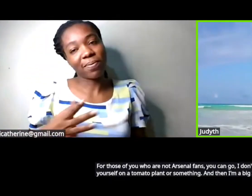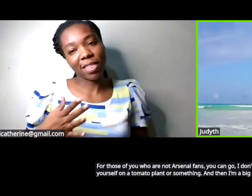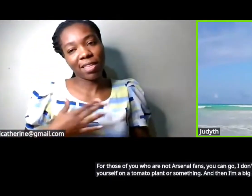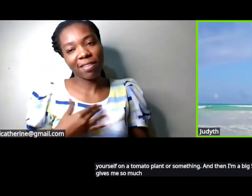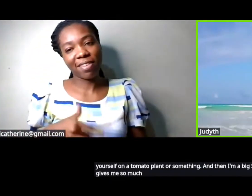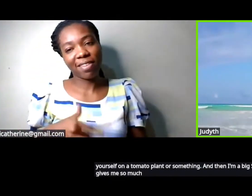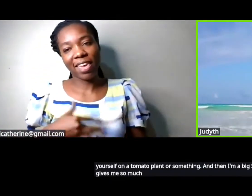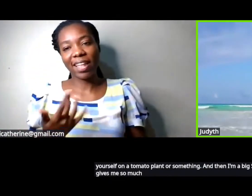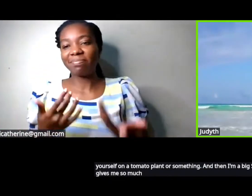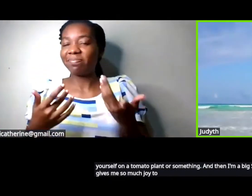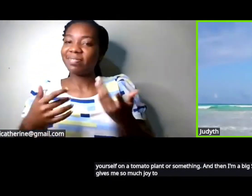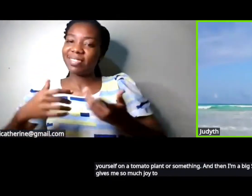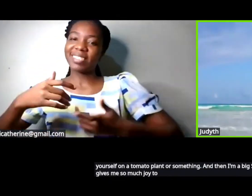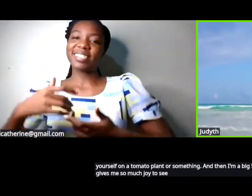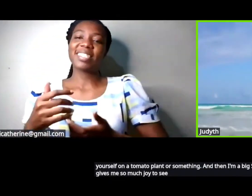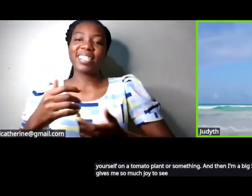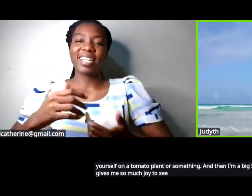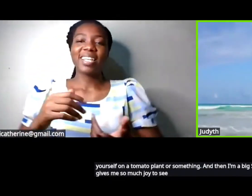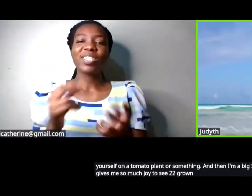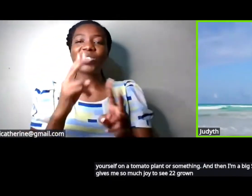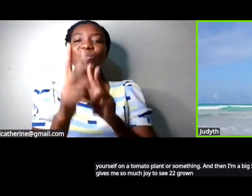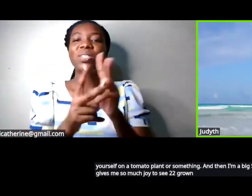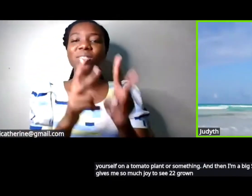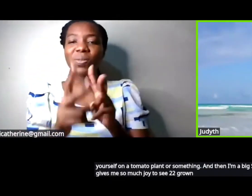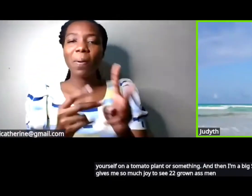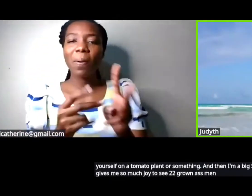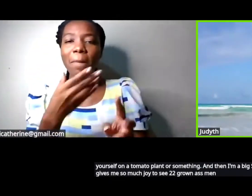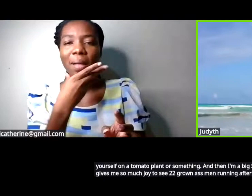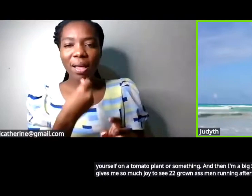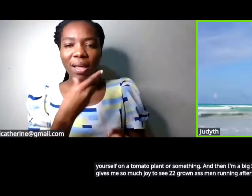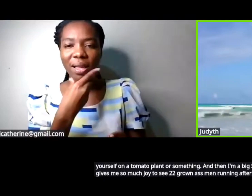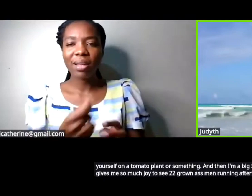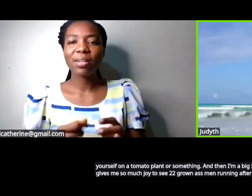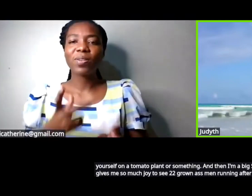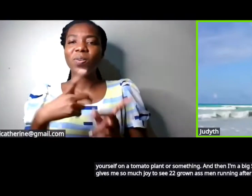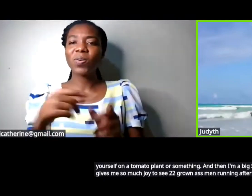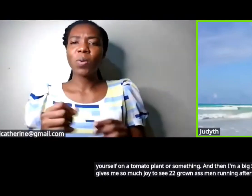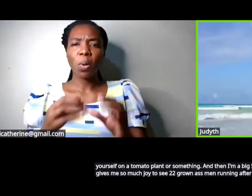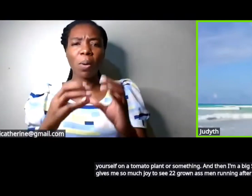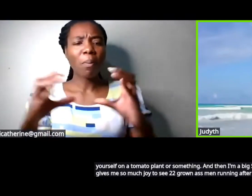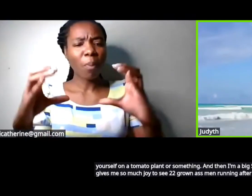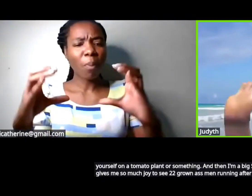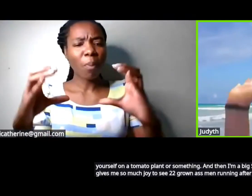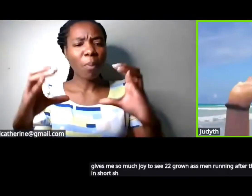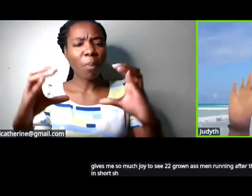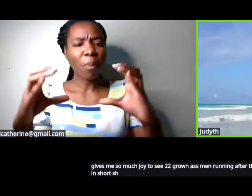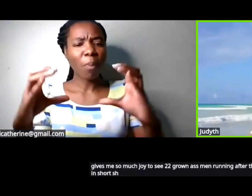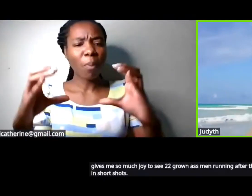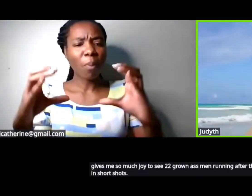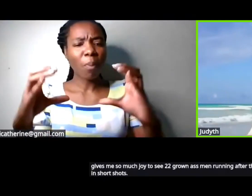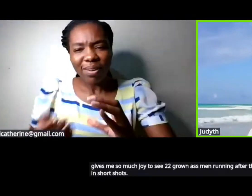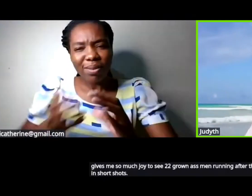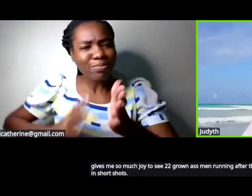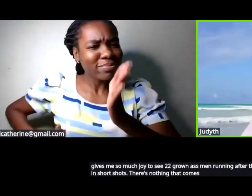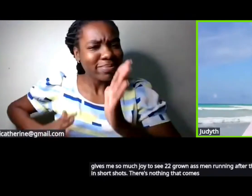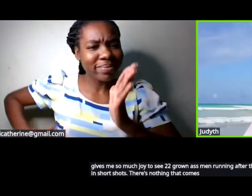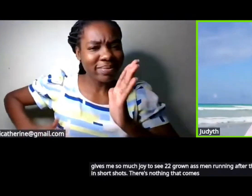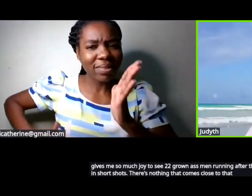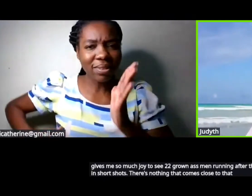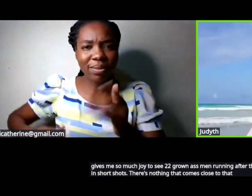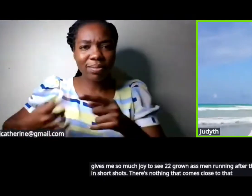to see 22 grown-ass men running after an odd-shaped ball in short shorts. There's nothing that comes close to that feeling.